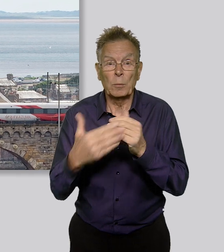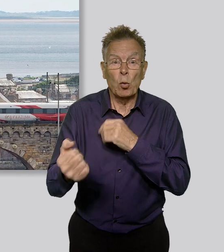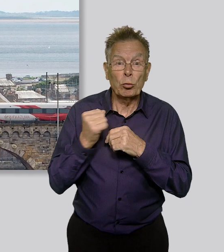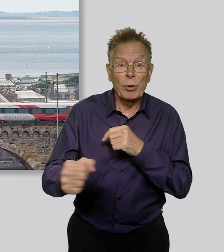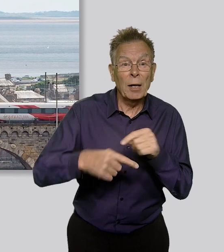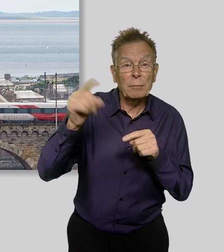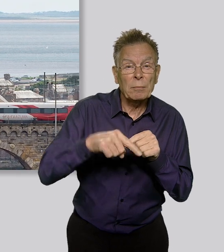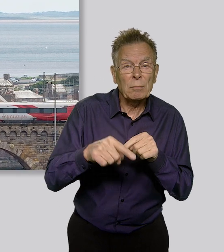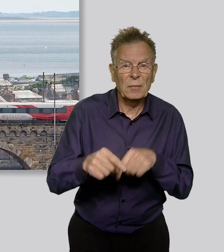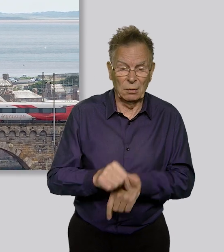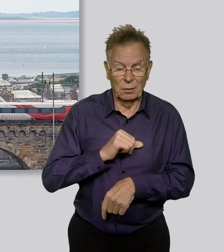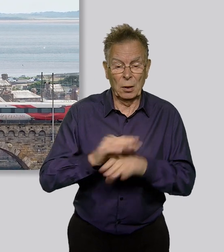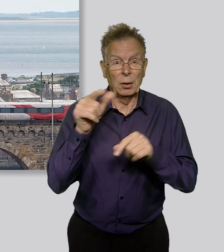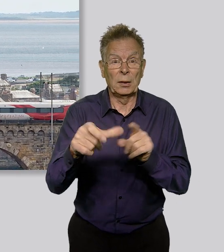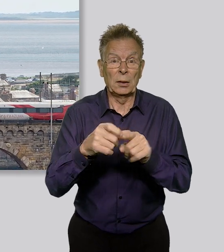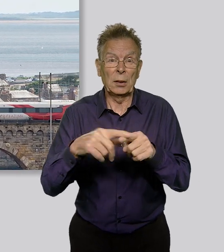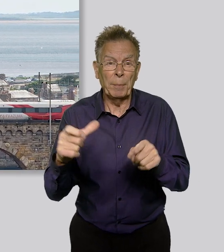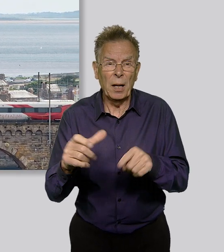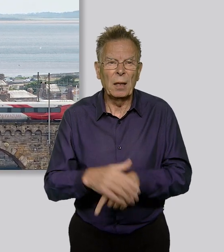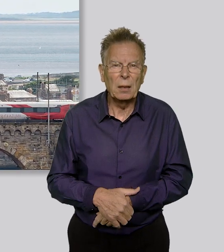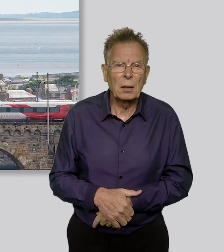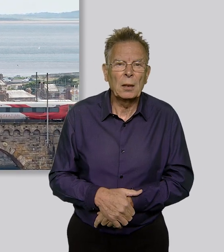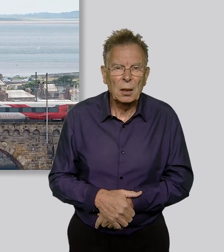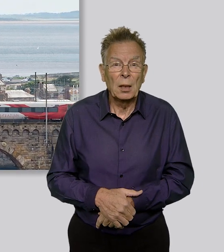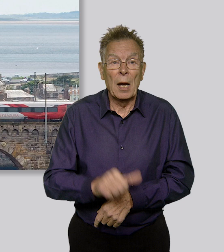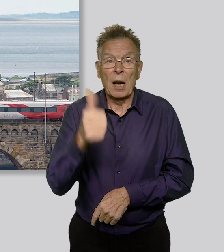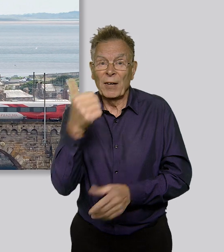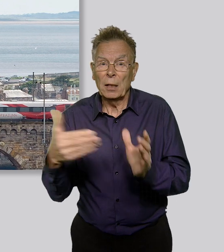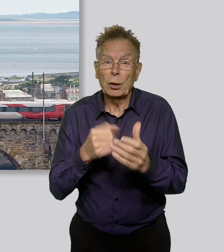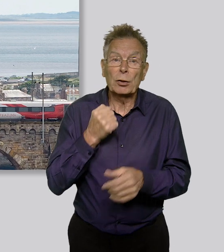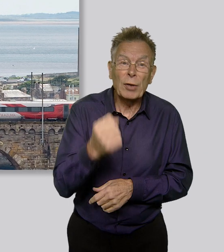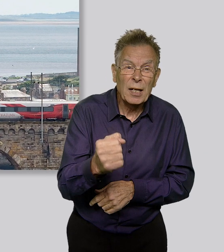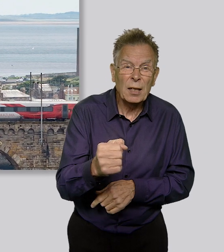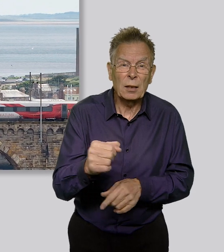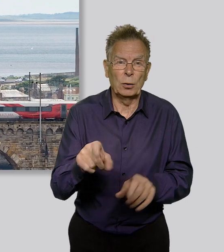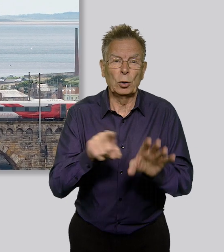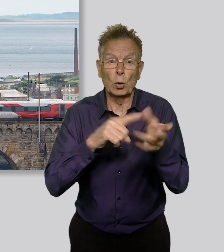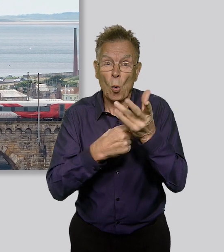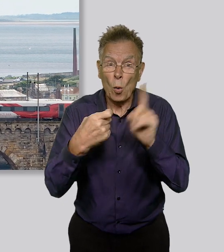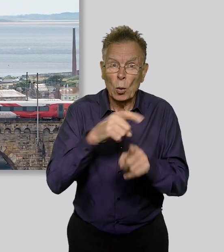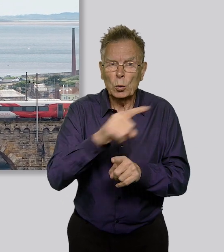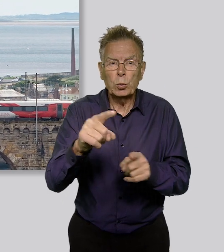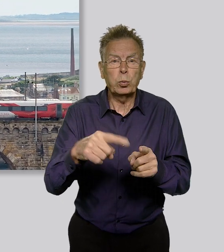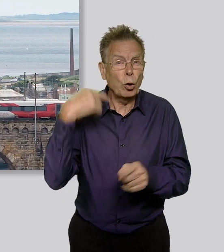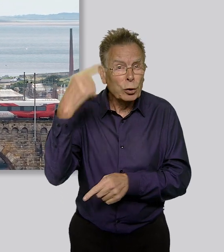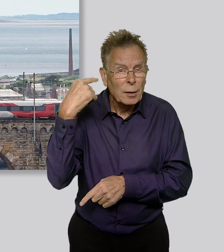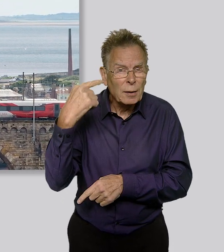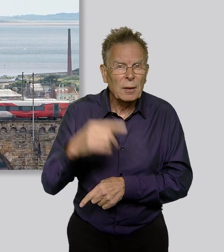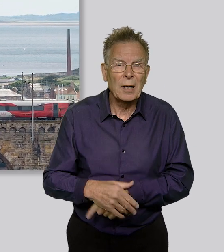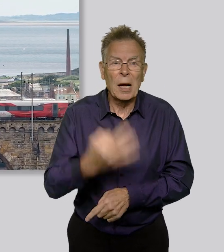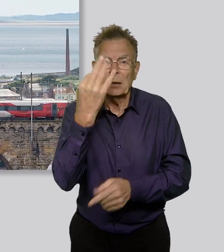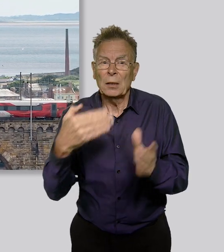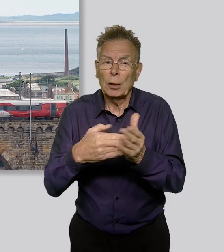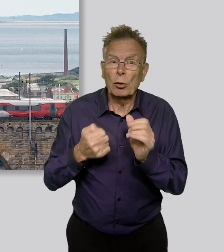We're adding yet more Saturday services in December, with 11 additional services between York and London,